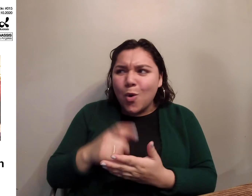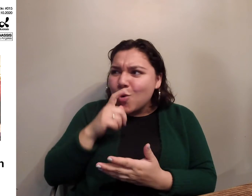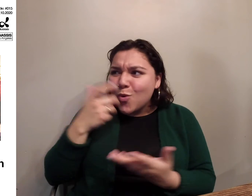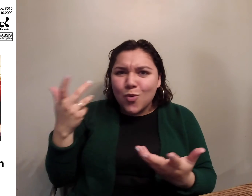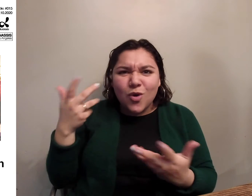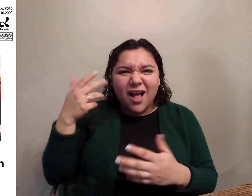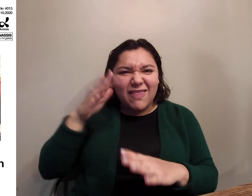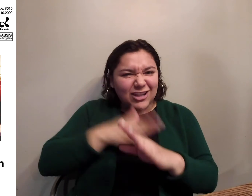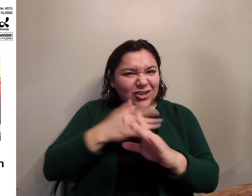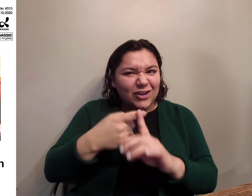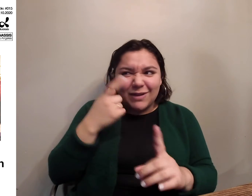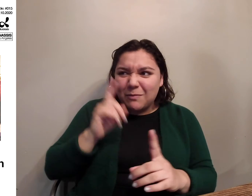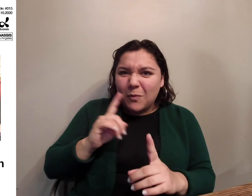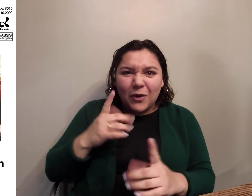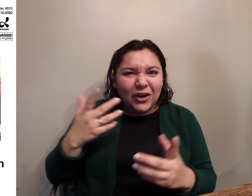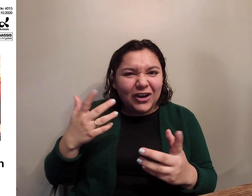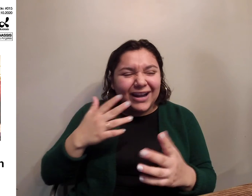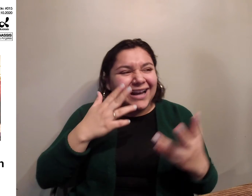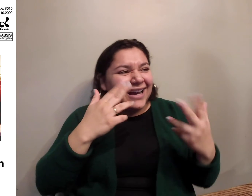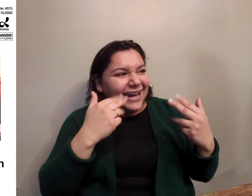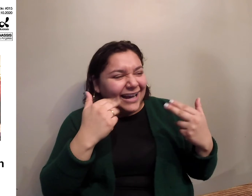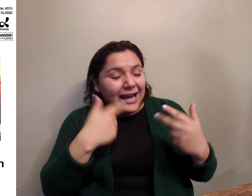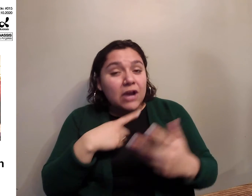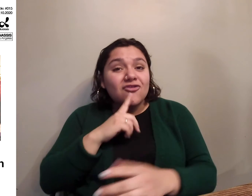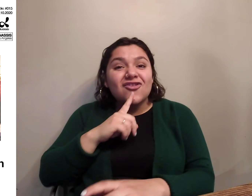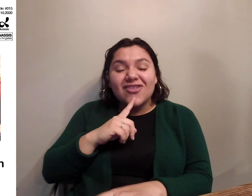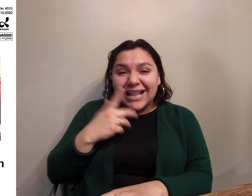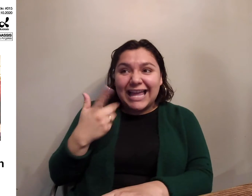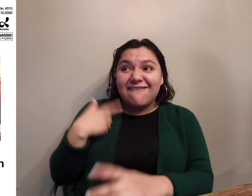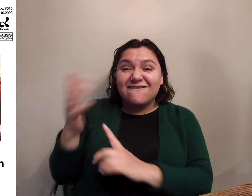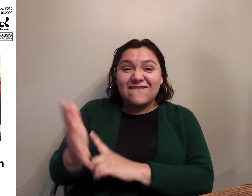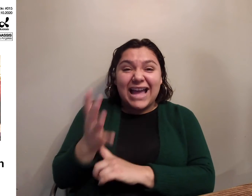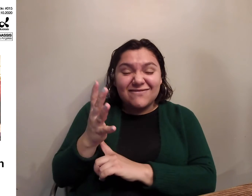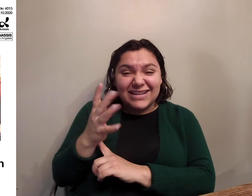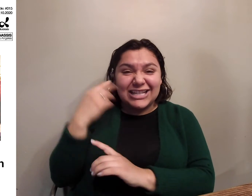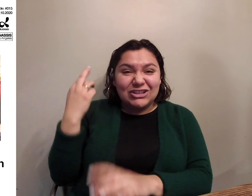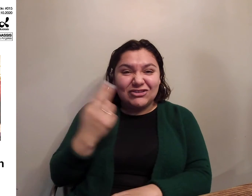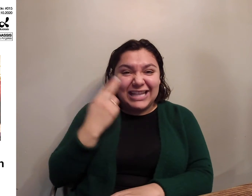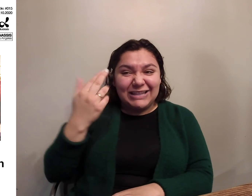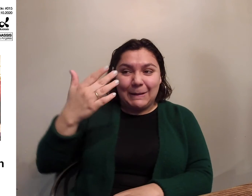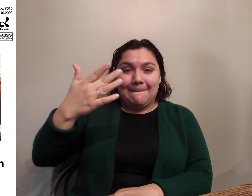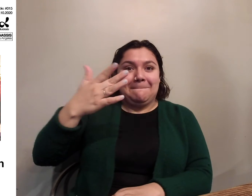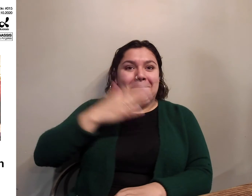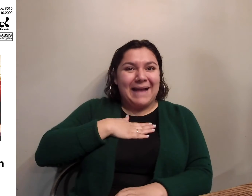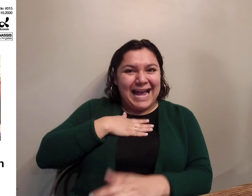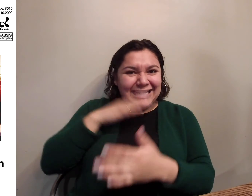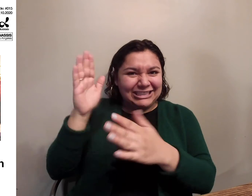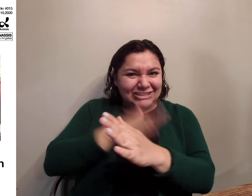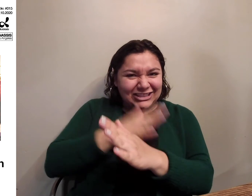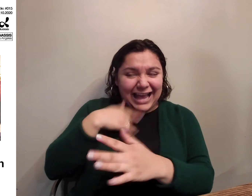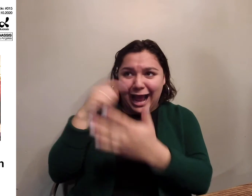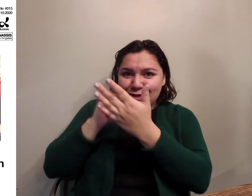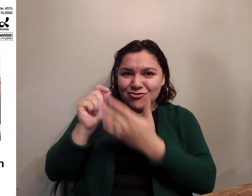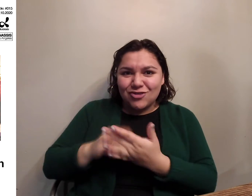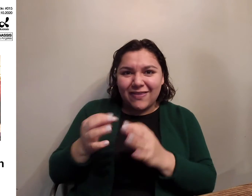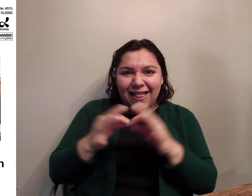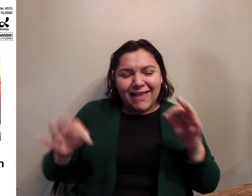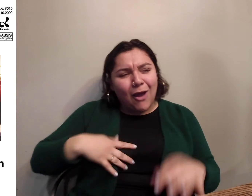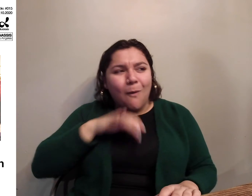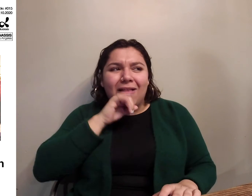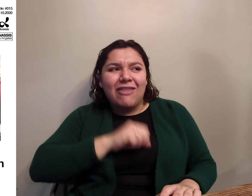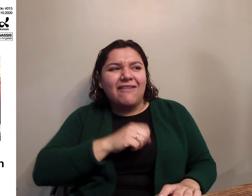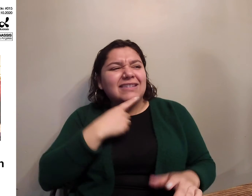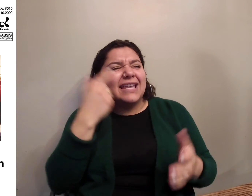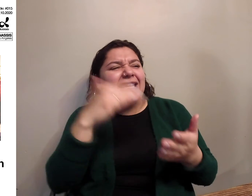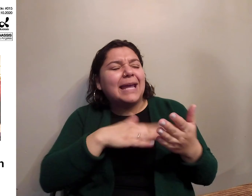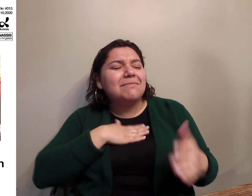What song is that from? And it took me 5 minutes to remember that I had written that line. I love it. Say